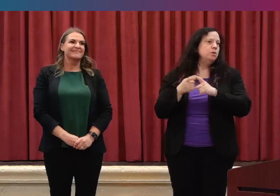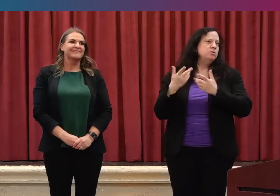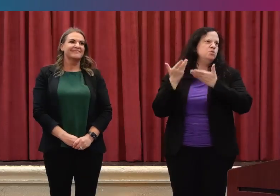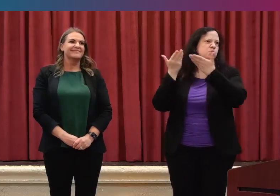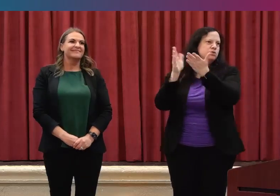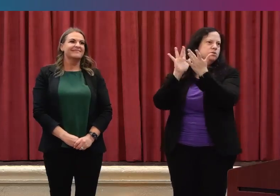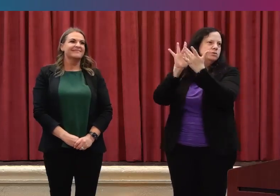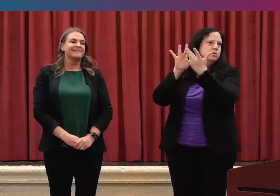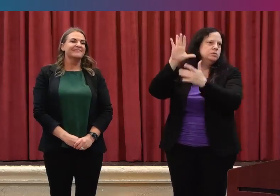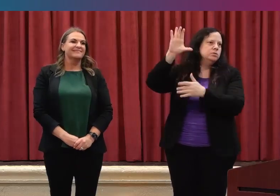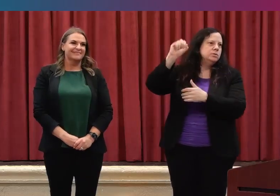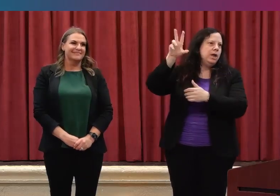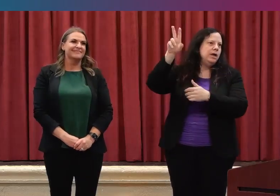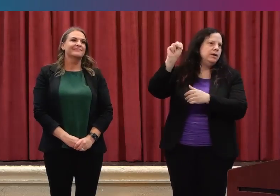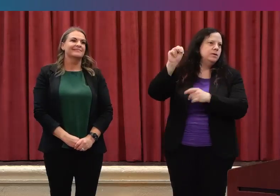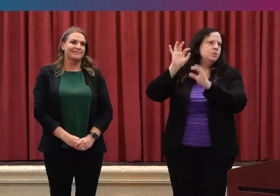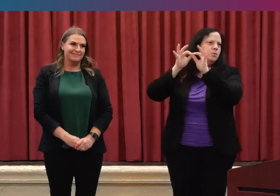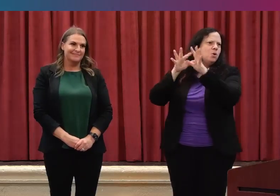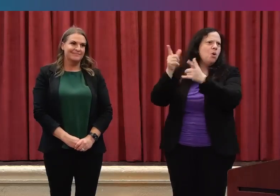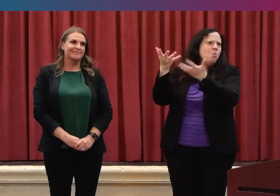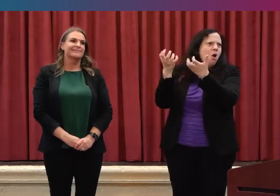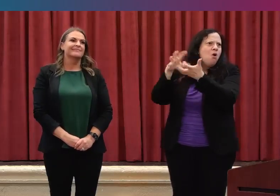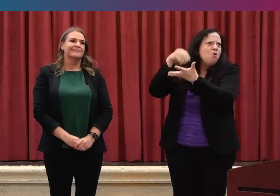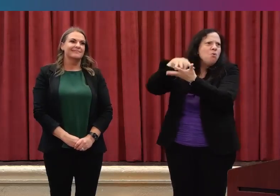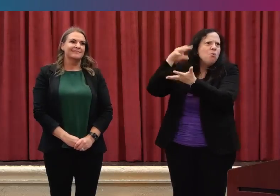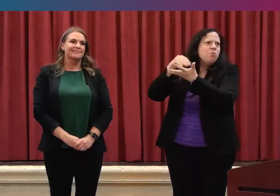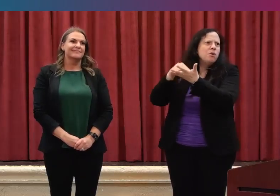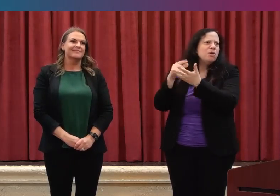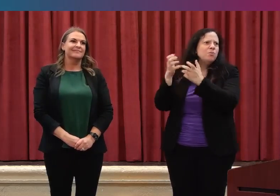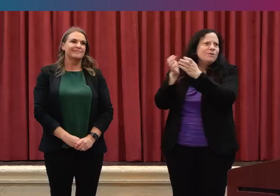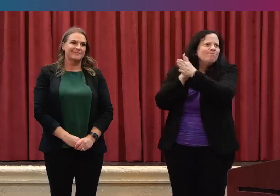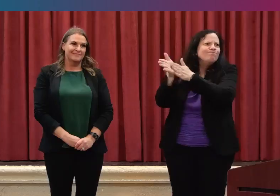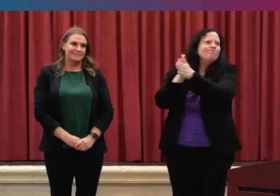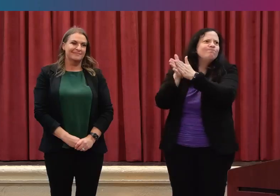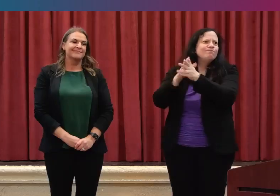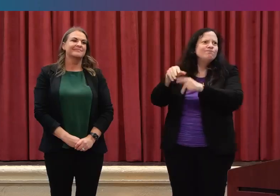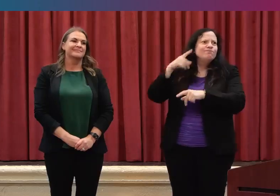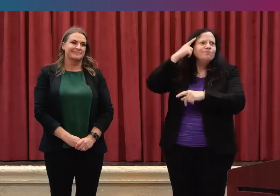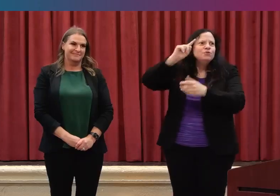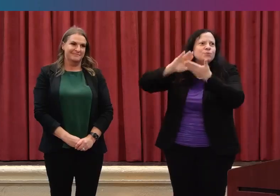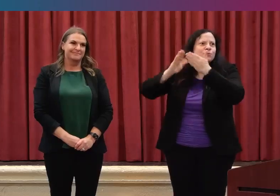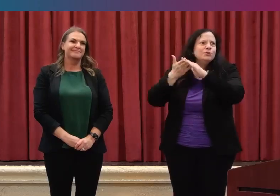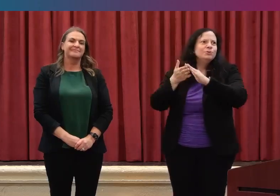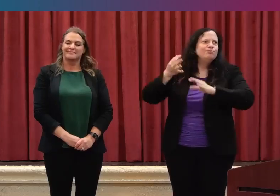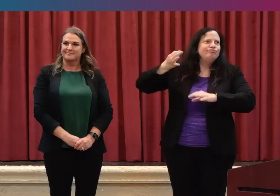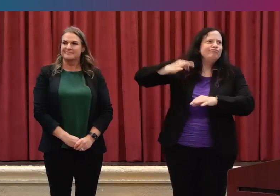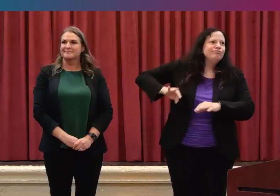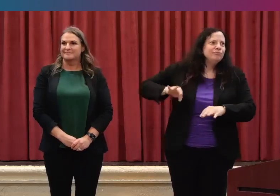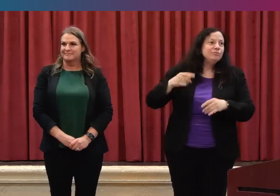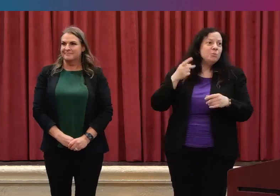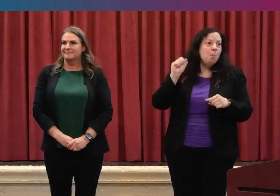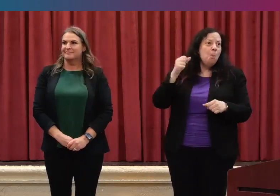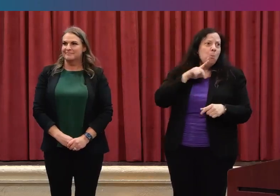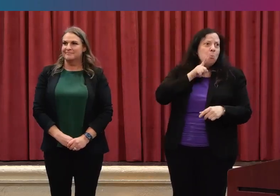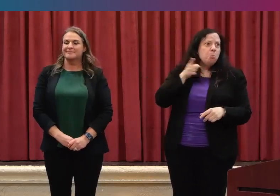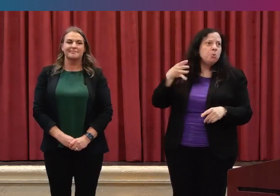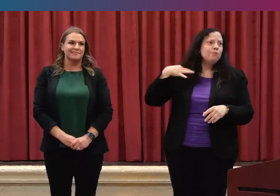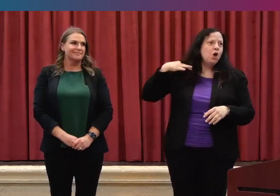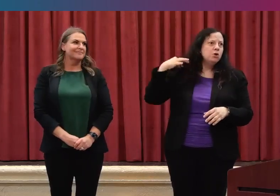friends contacted CSUN, California State University in Northridge, and many students who are motivated and they kind of want to volunteer, they're very eager to volunteer. They're